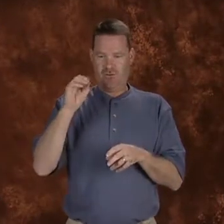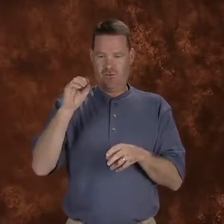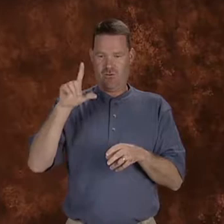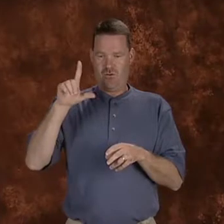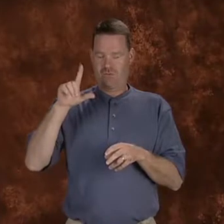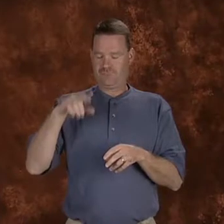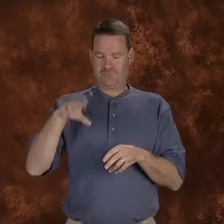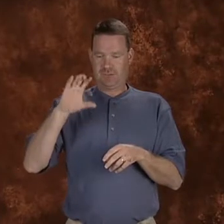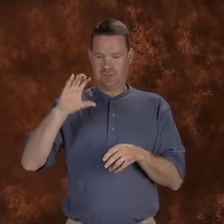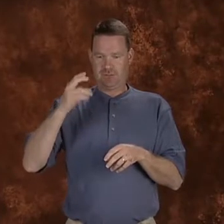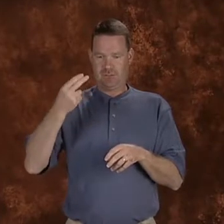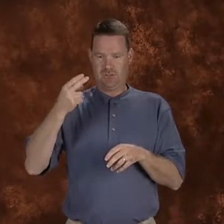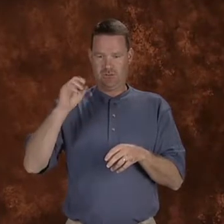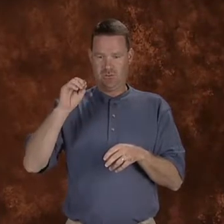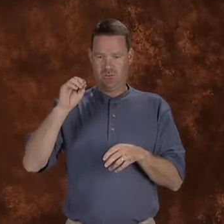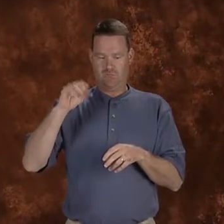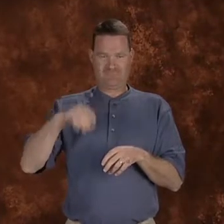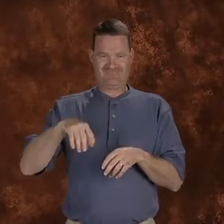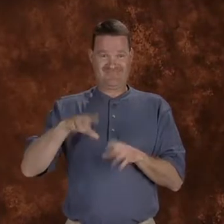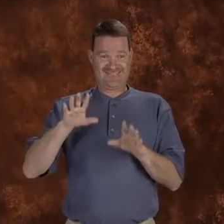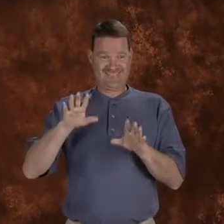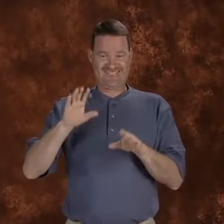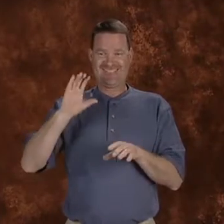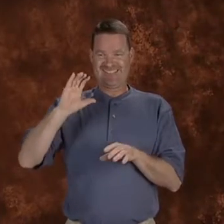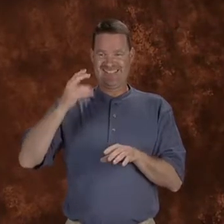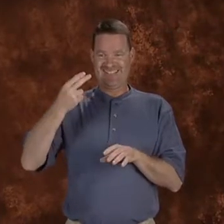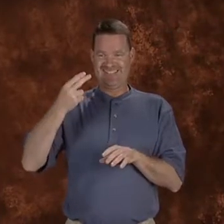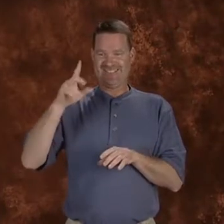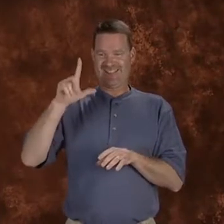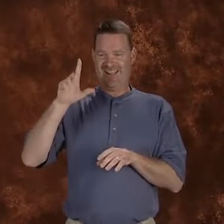Inside the cell, it is green.